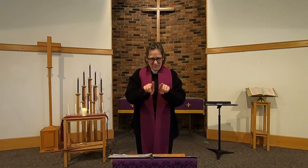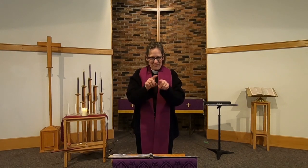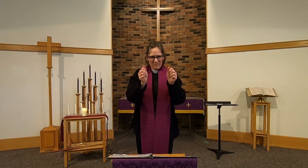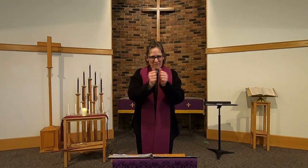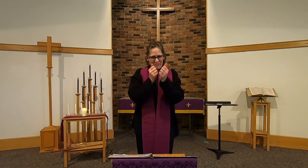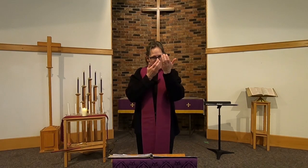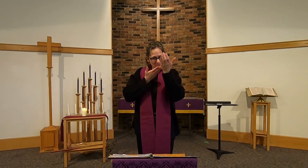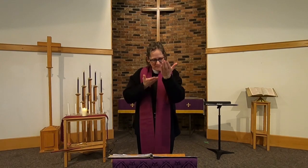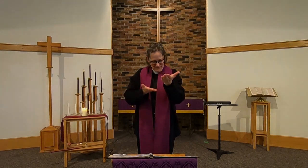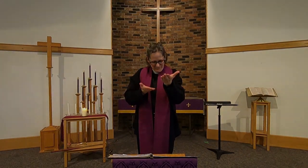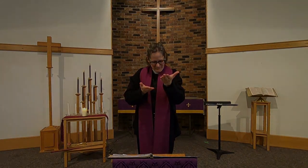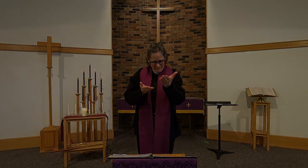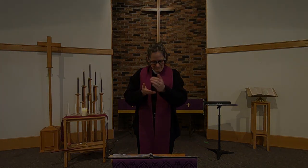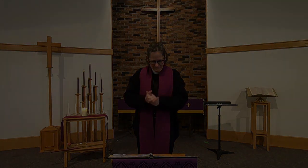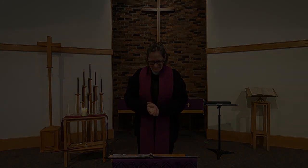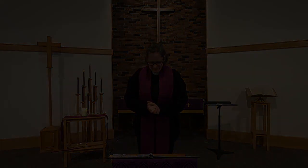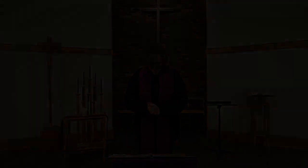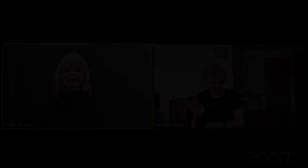and also with you.